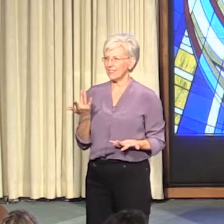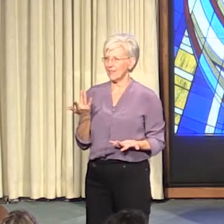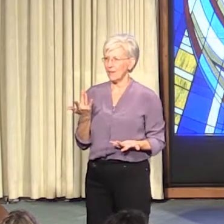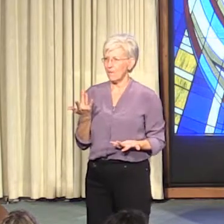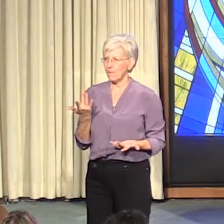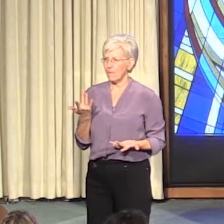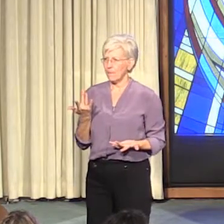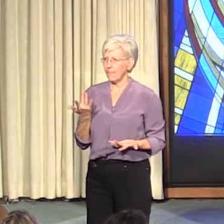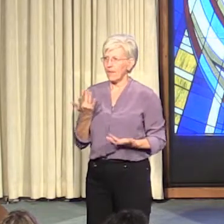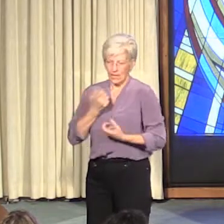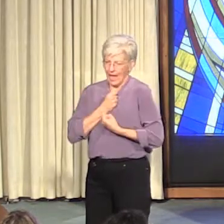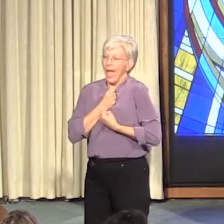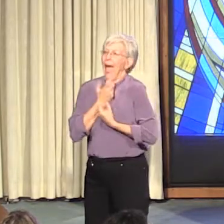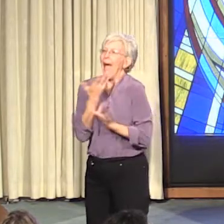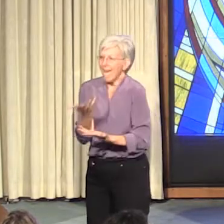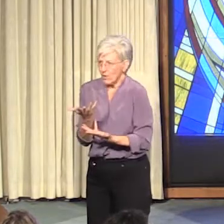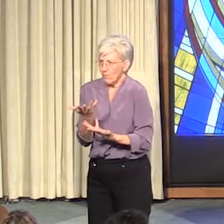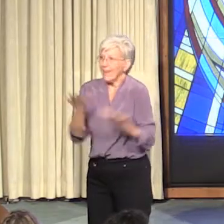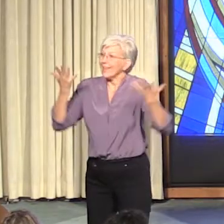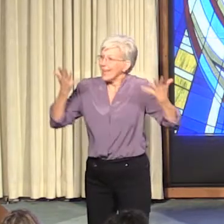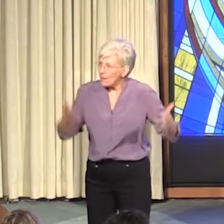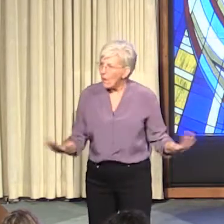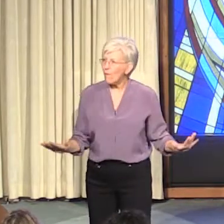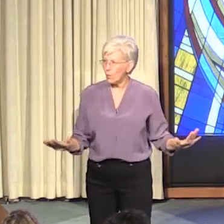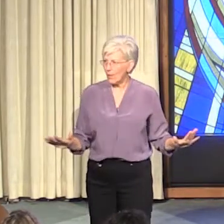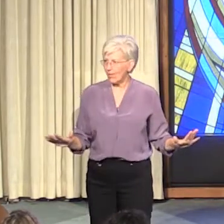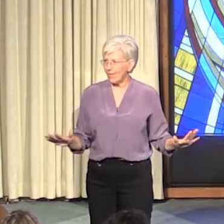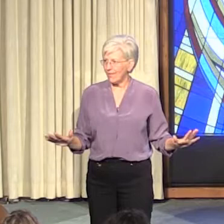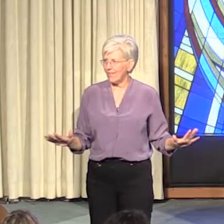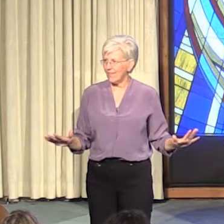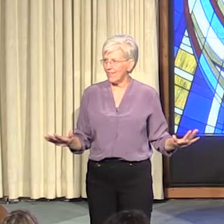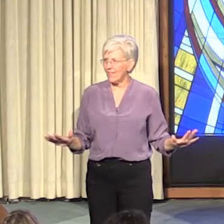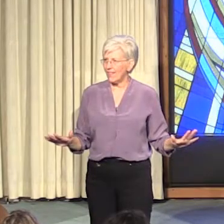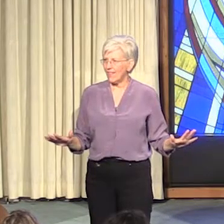them, have the feelings, get them over with, and then